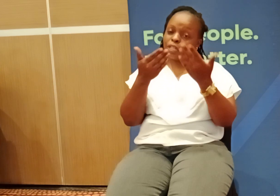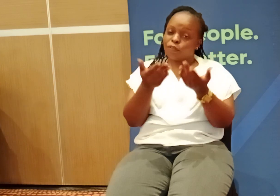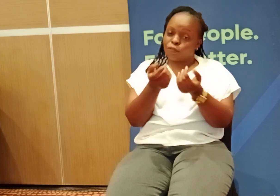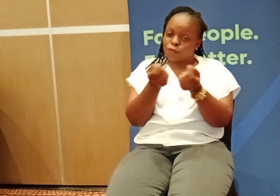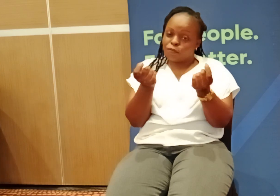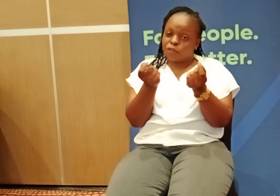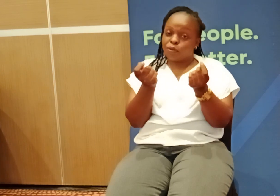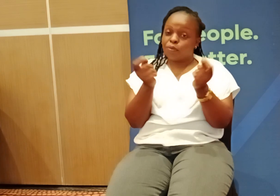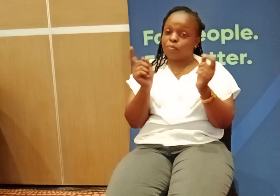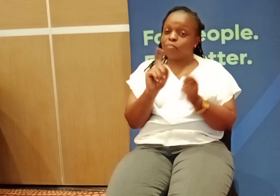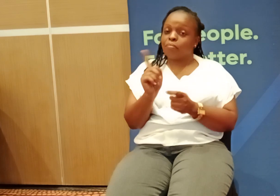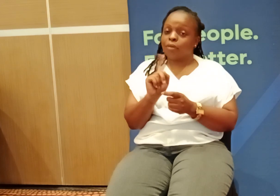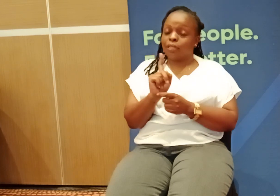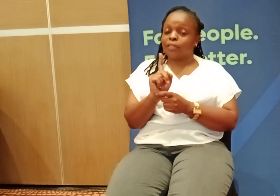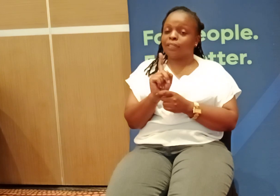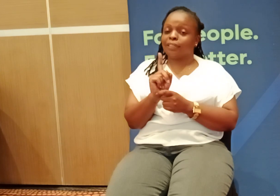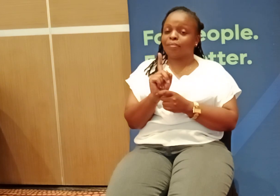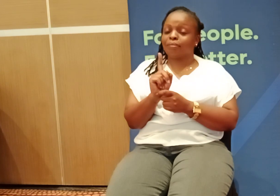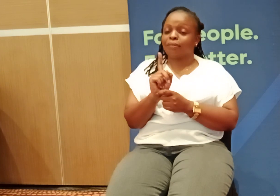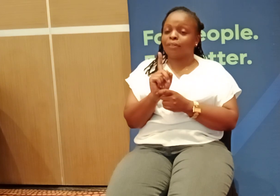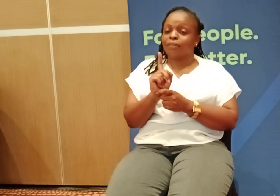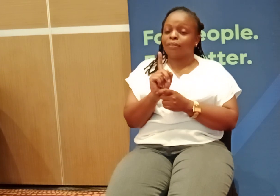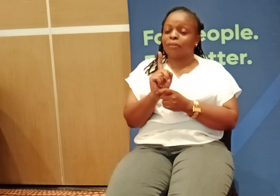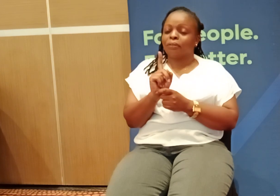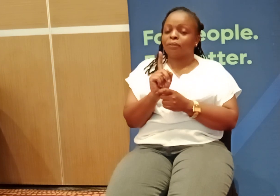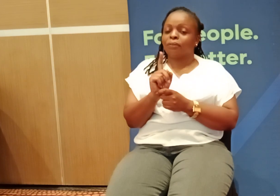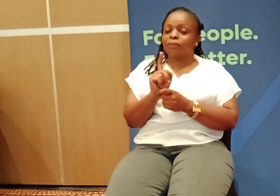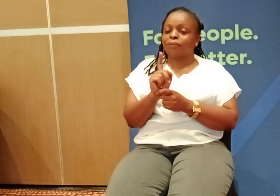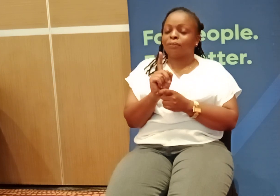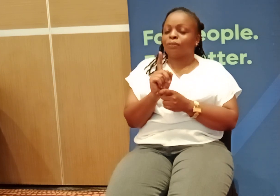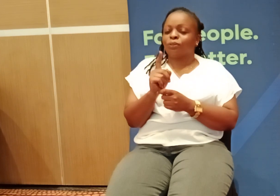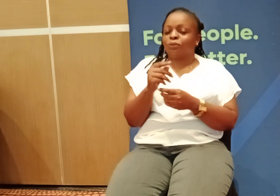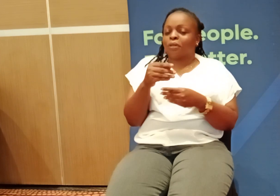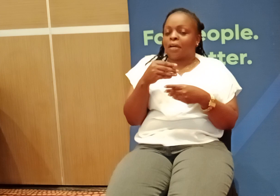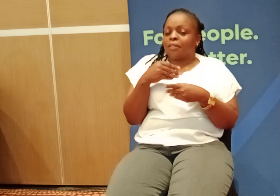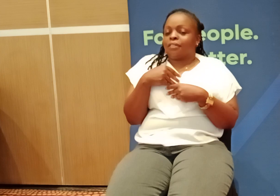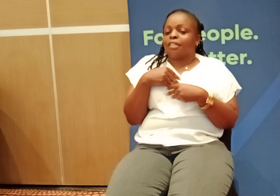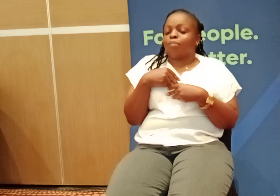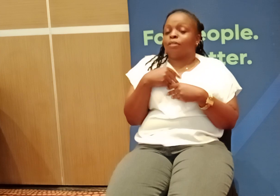let that last slide sink? So you want a break?